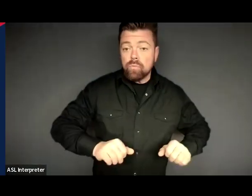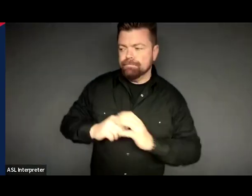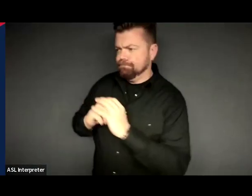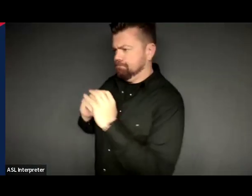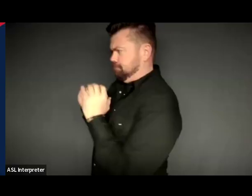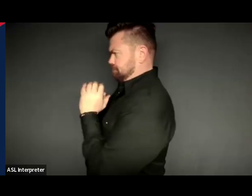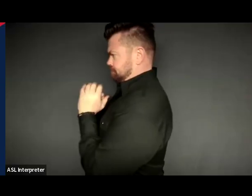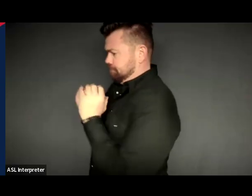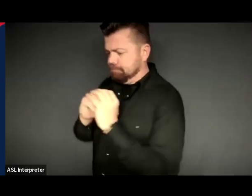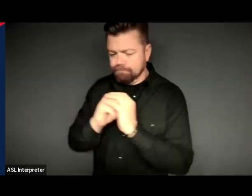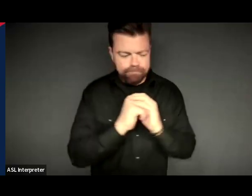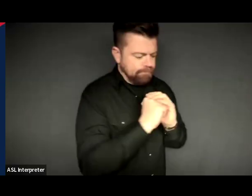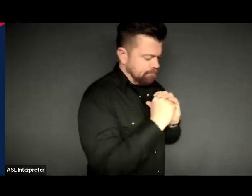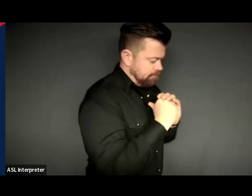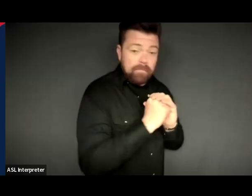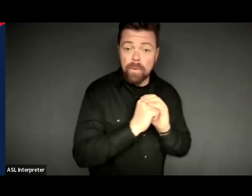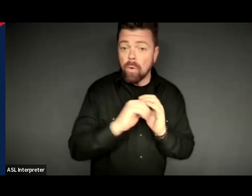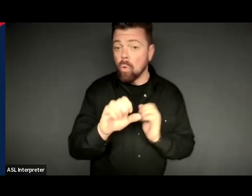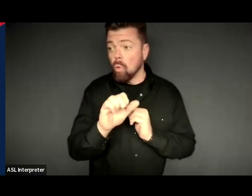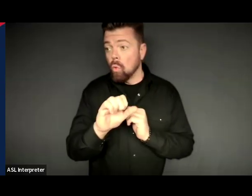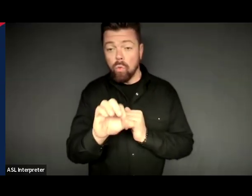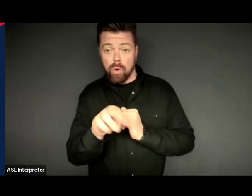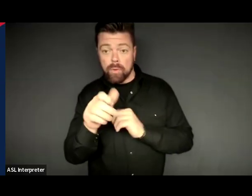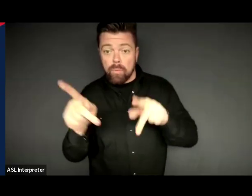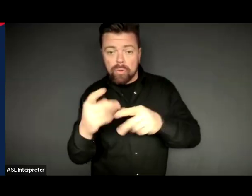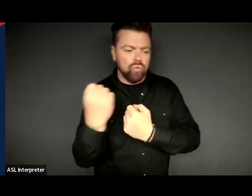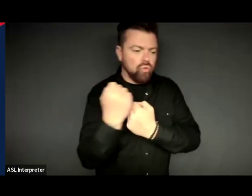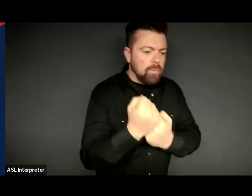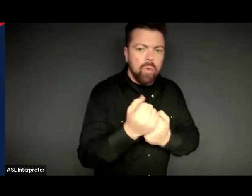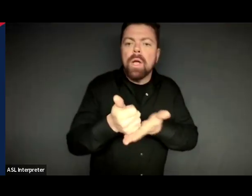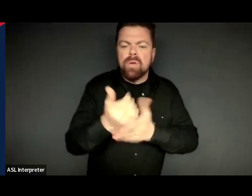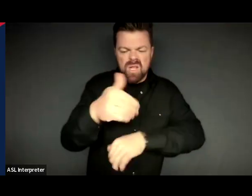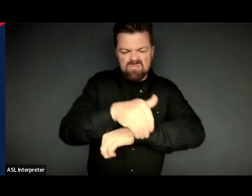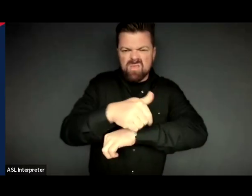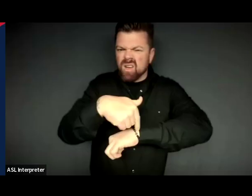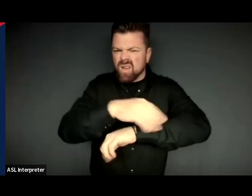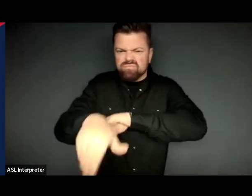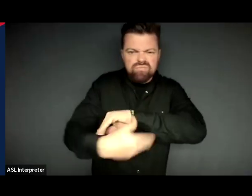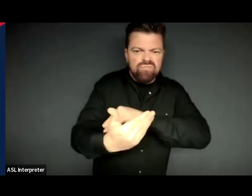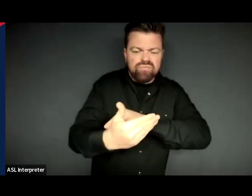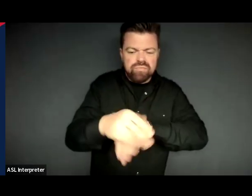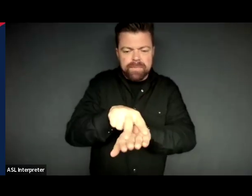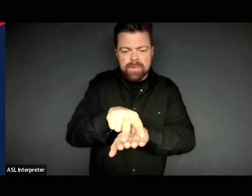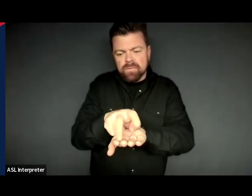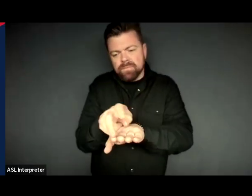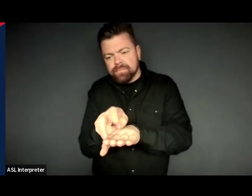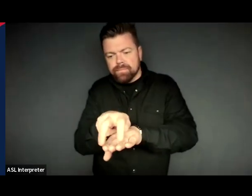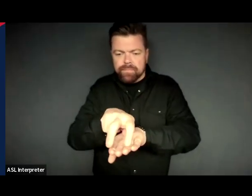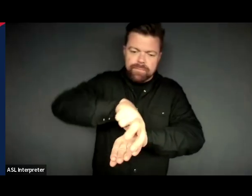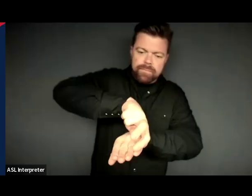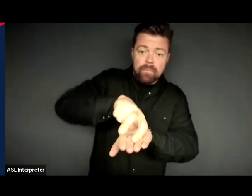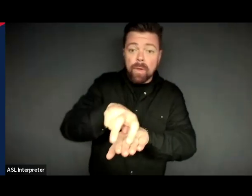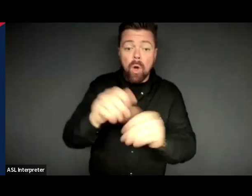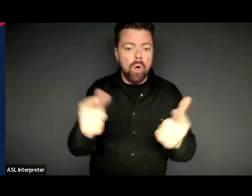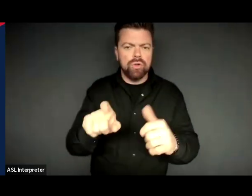somebody turn you at night. Now, everybody should have medical grade pressure dispersing equipment,